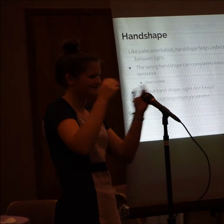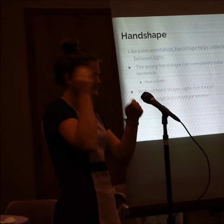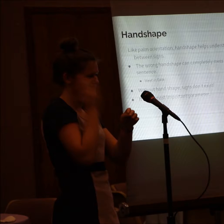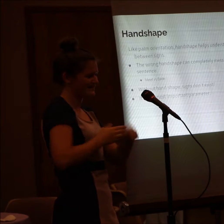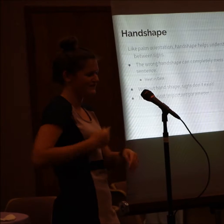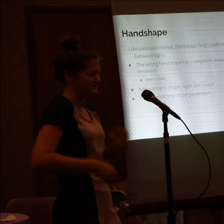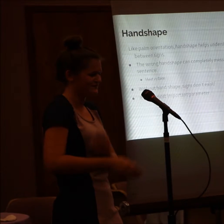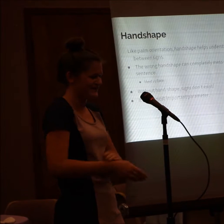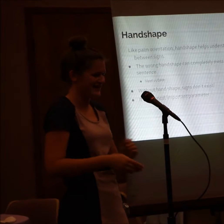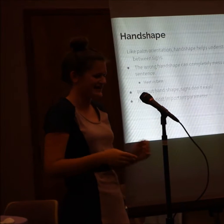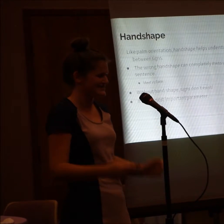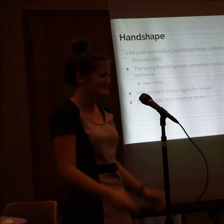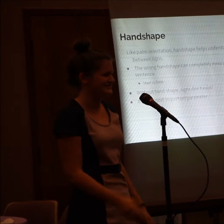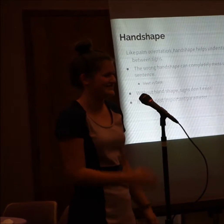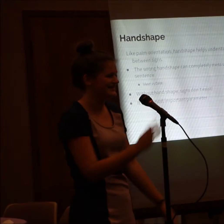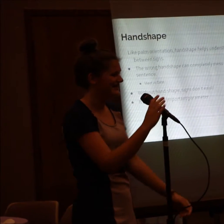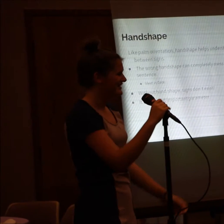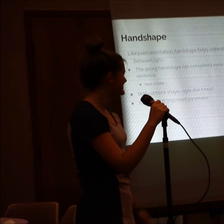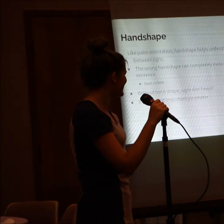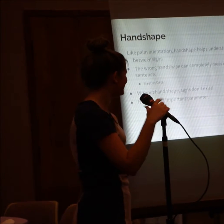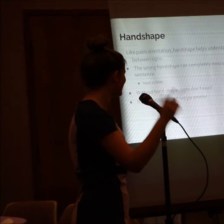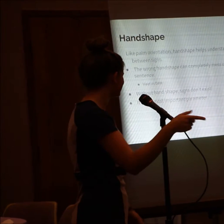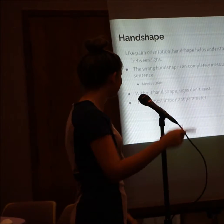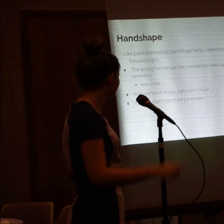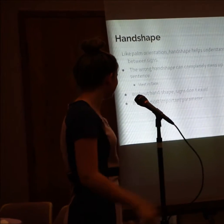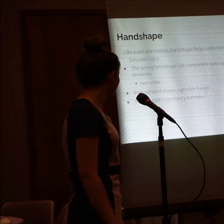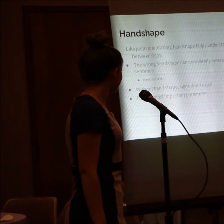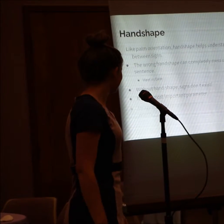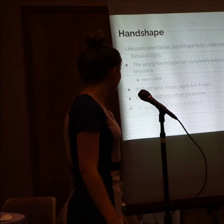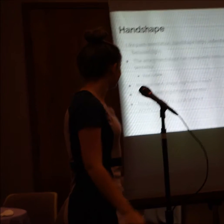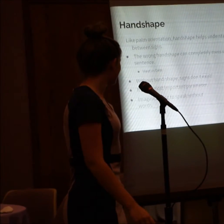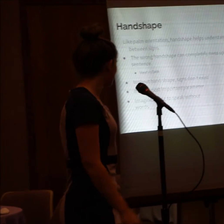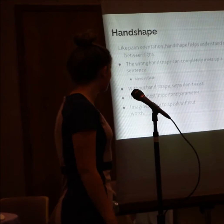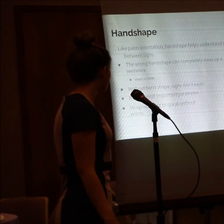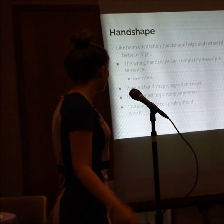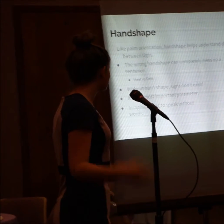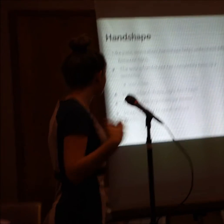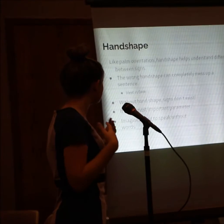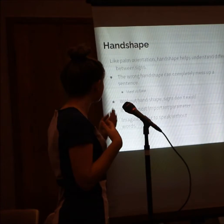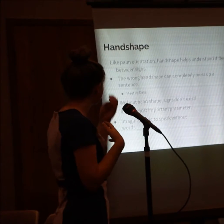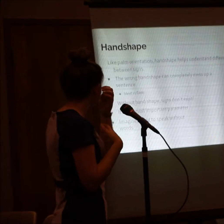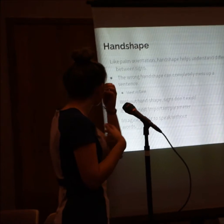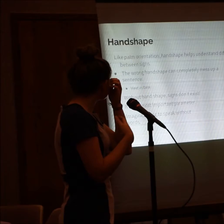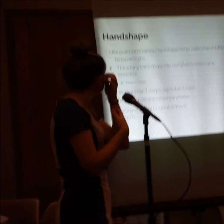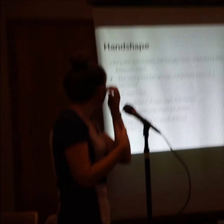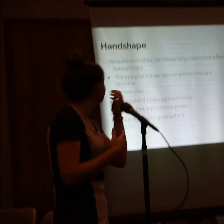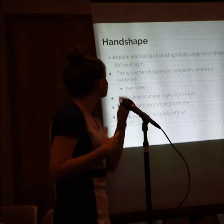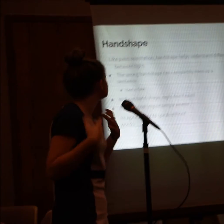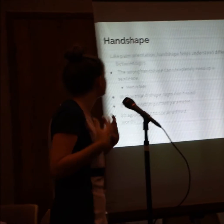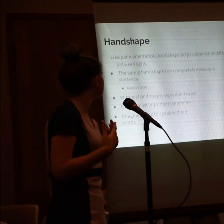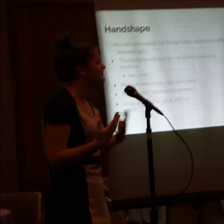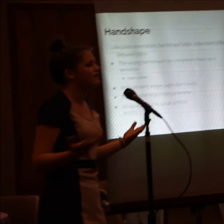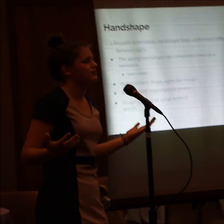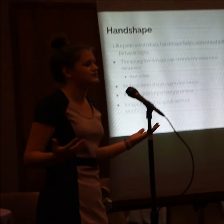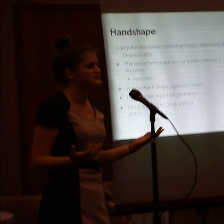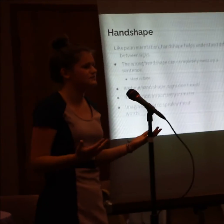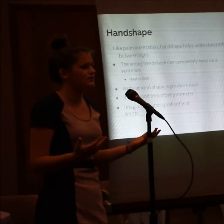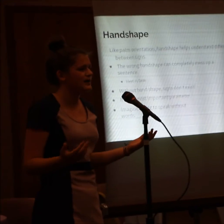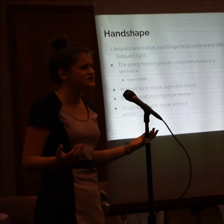unless you have your own hands. I mean, it's not possible. And to put this in perspective, imagine trying to speak without words, or imagine